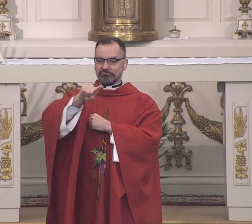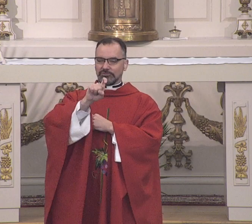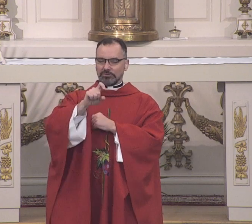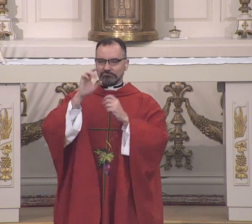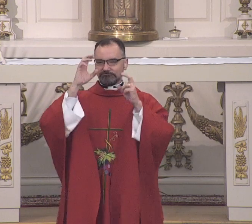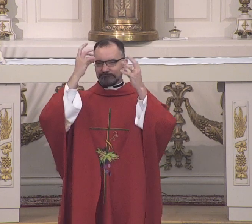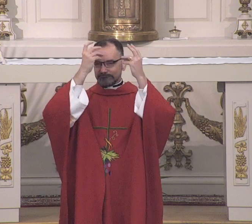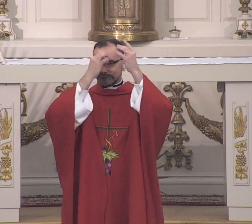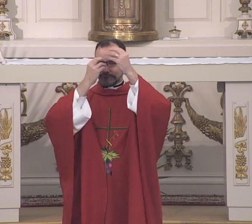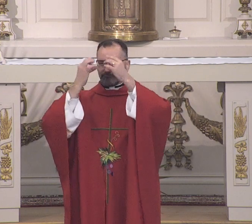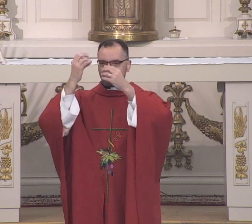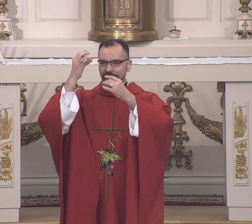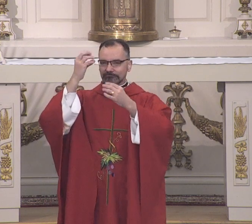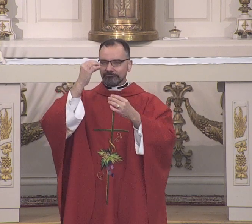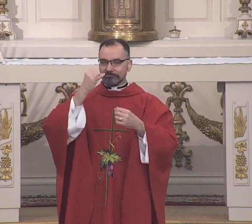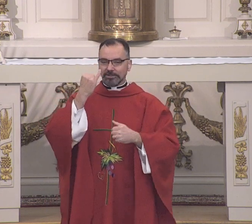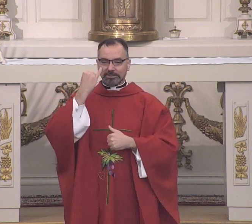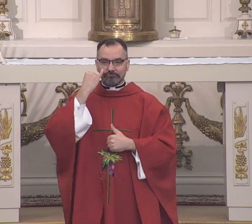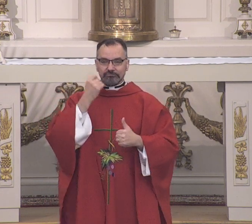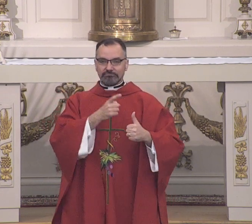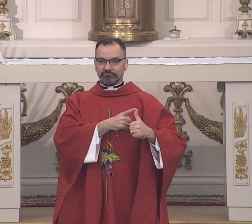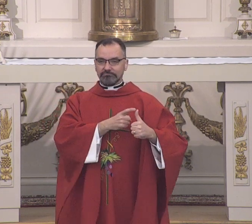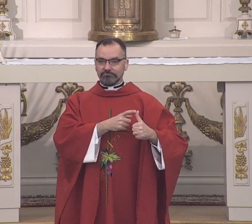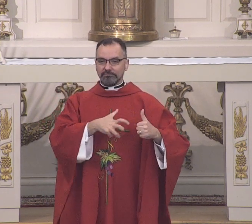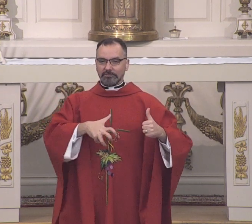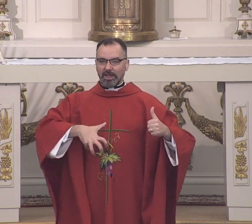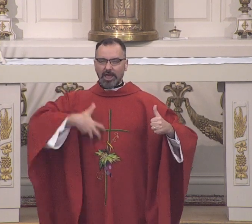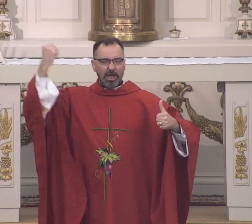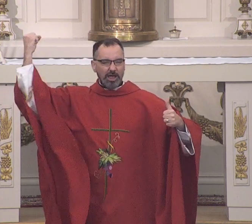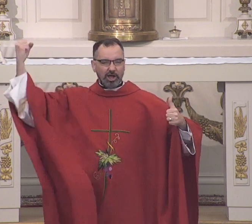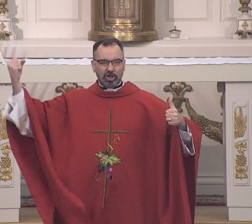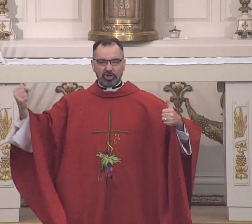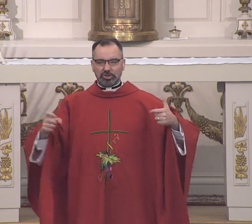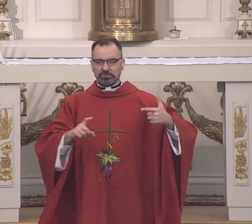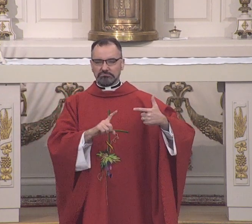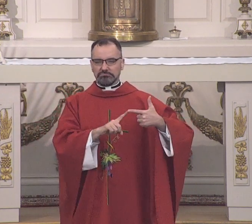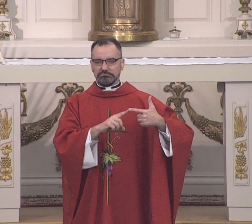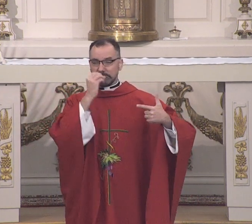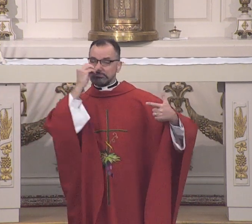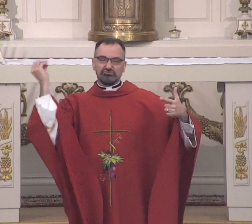challenges that we face, his challenges,